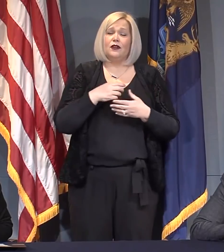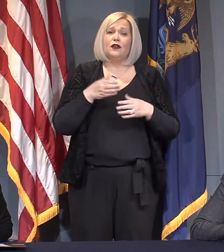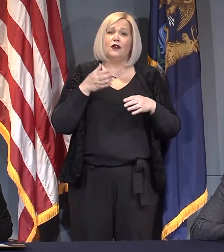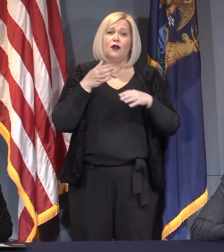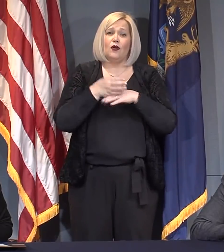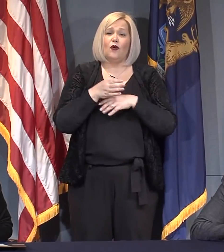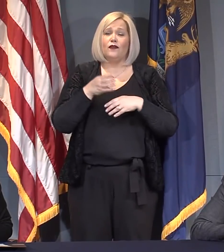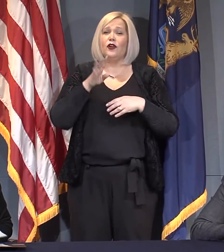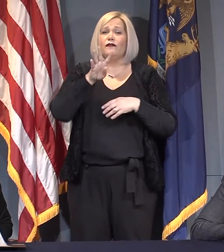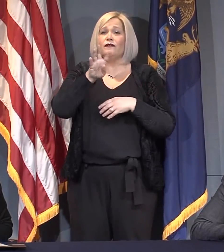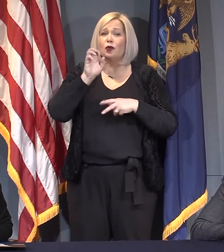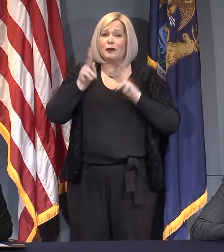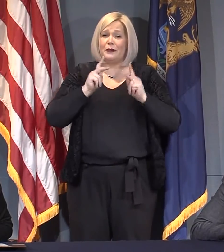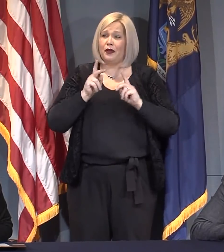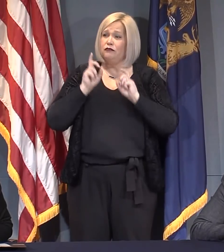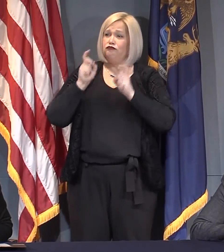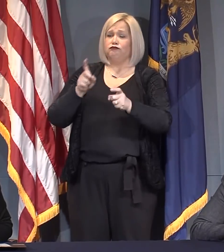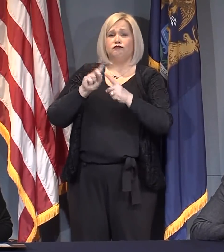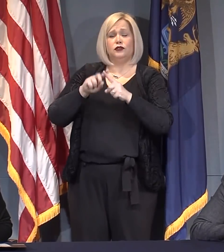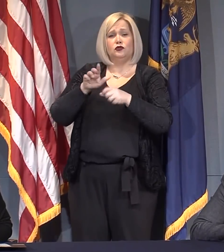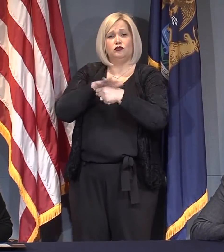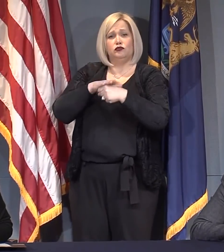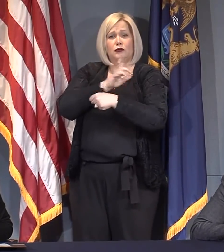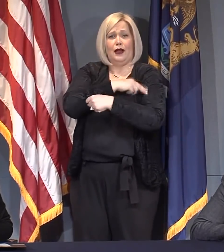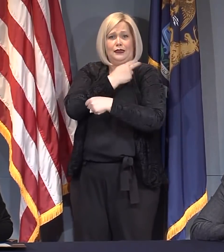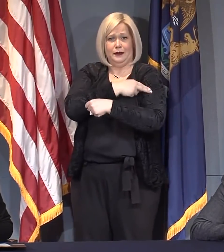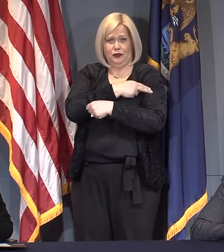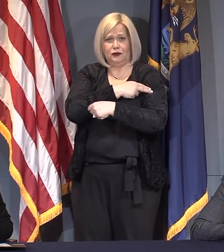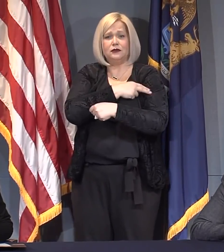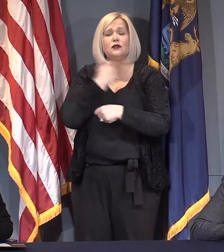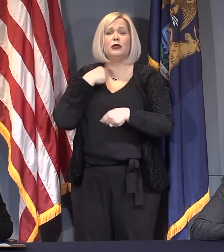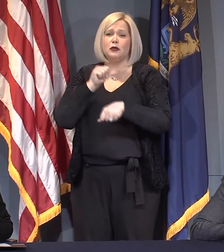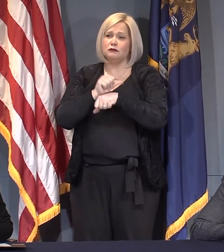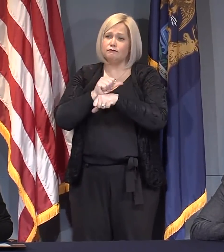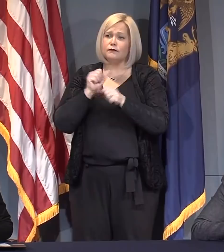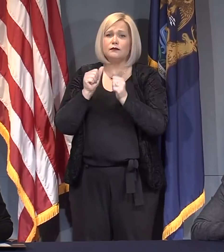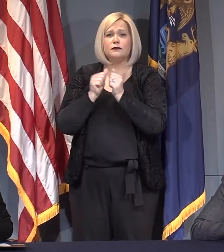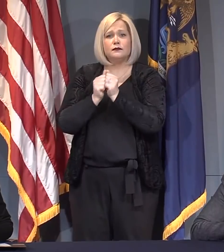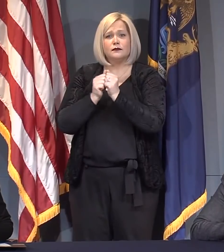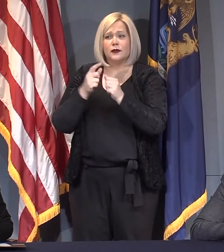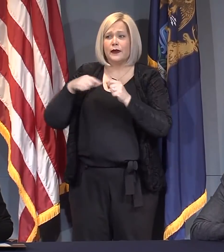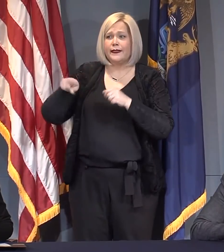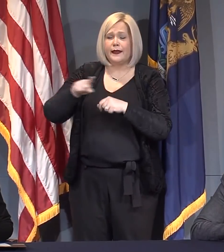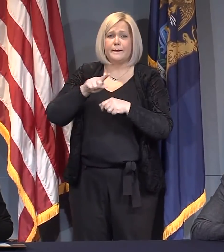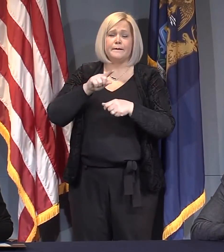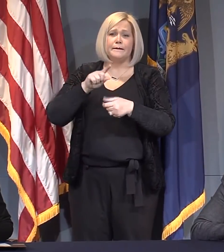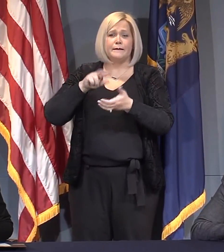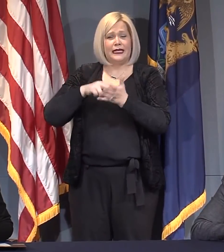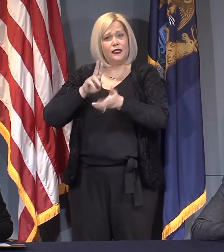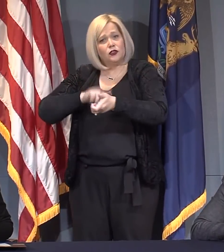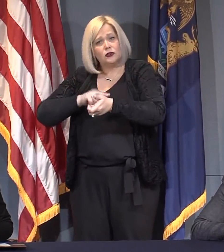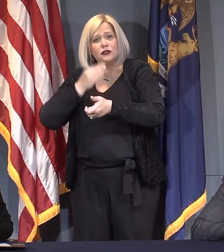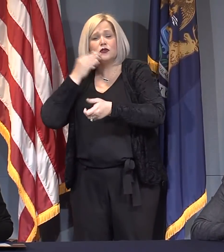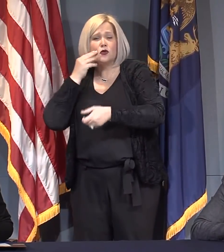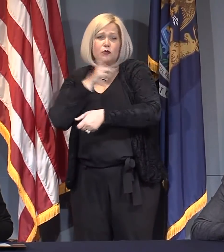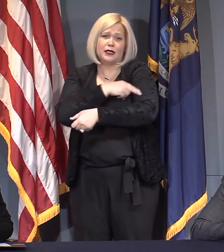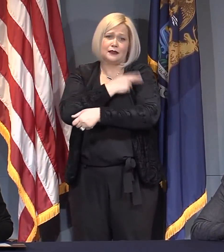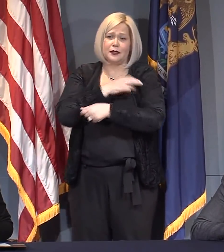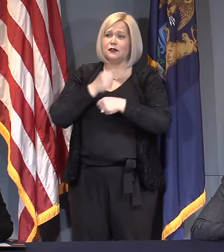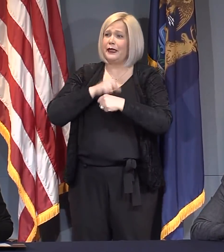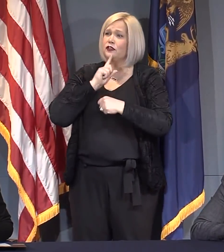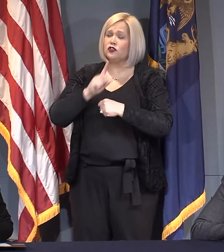local hospitals. We will continue to work with our frontline providers. This includes nursing homes and others, to match them